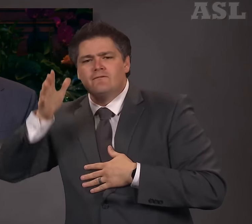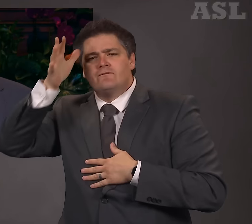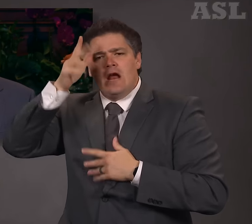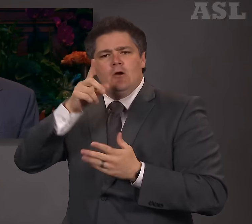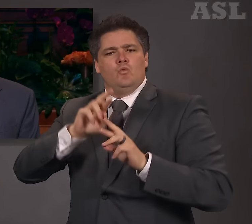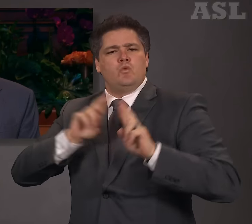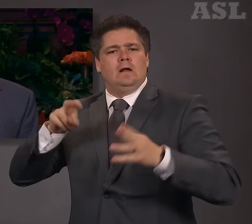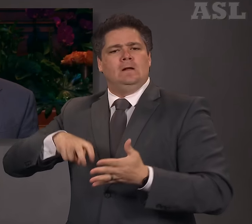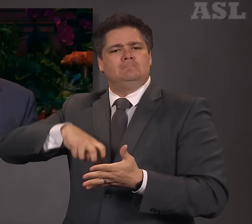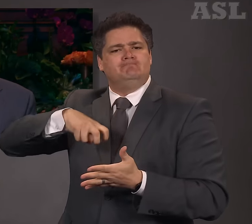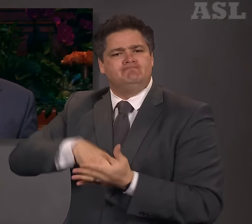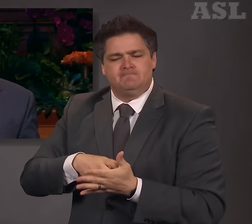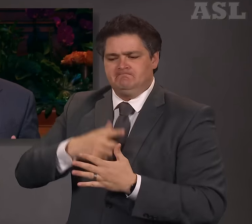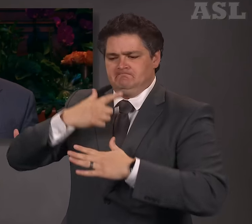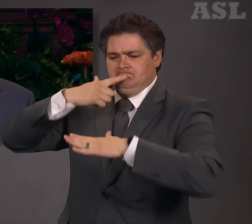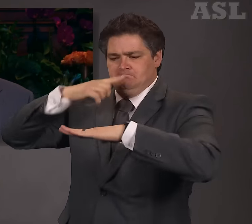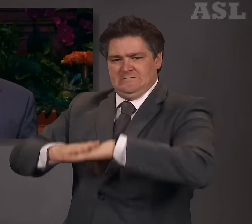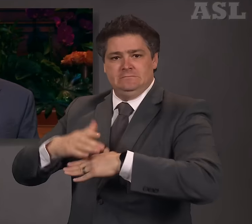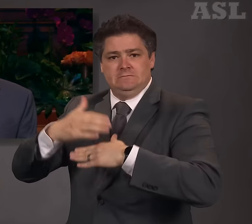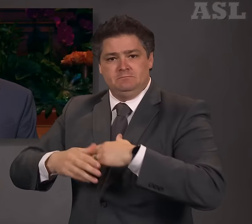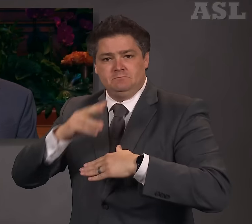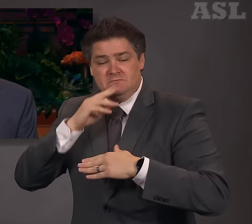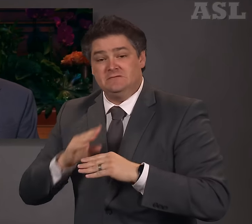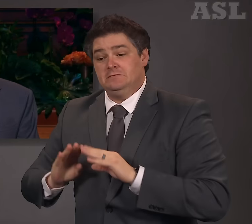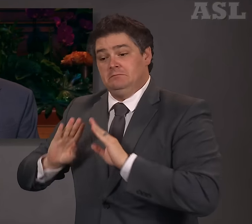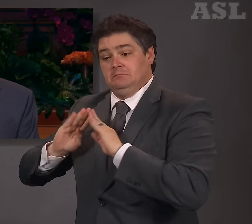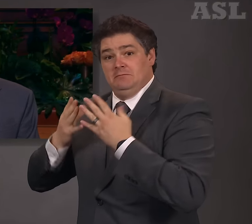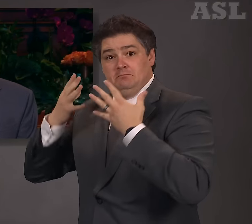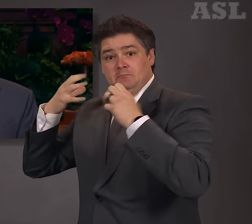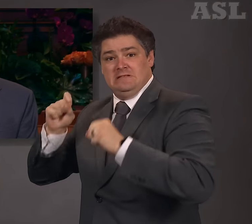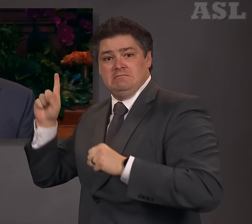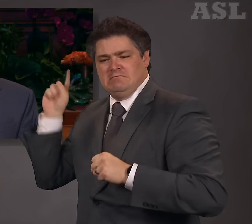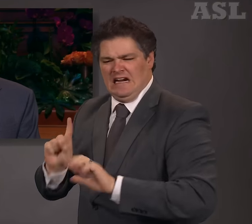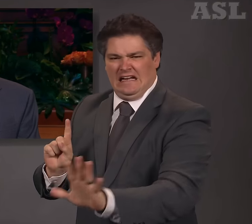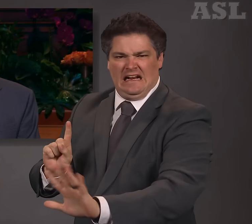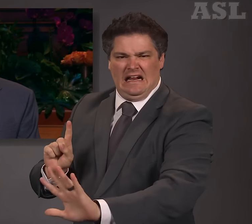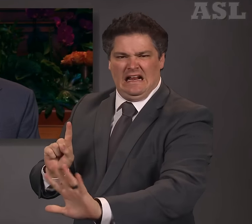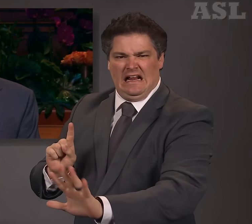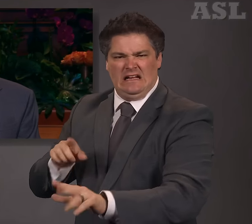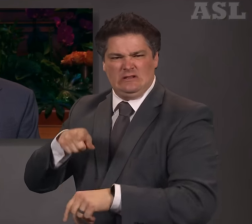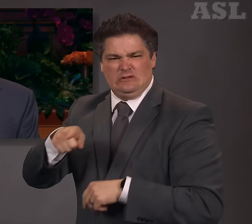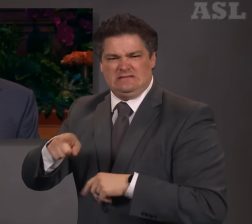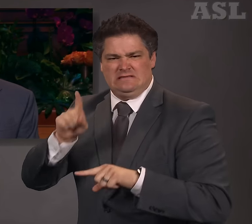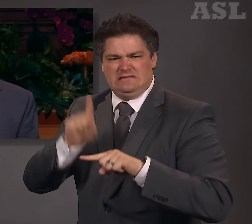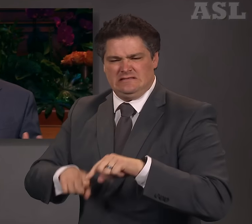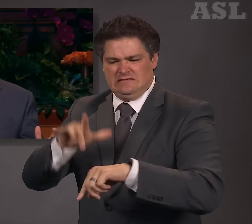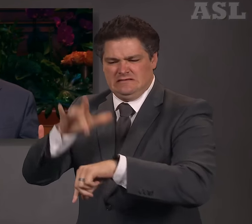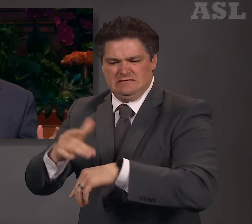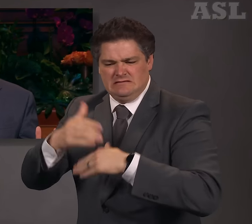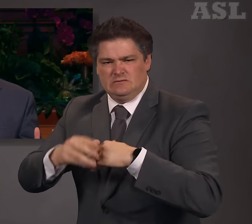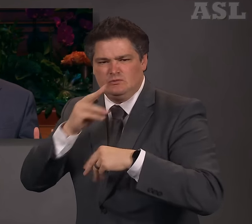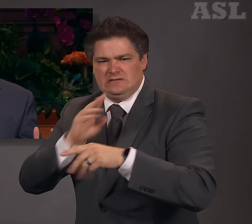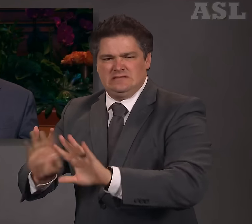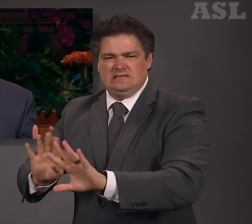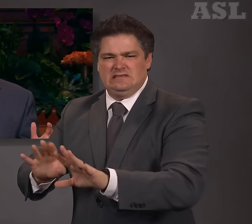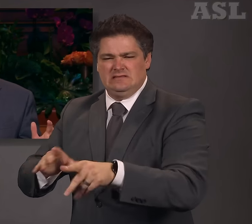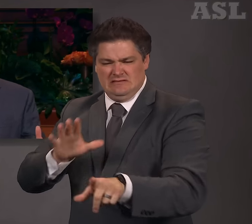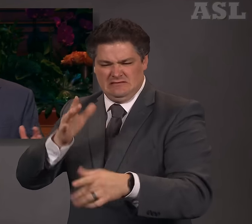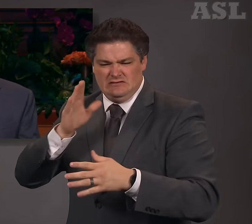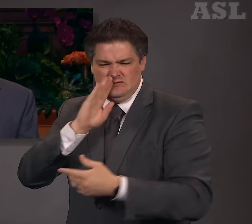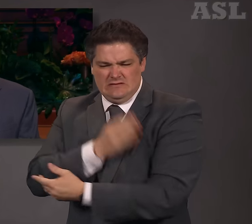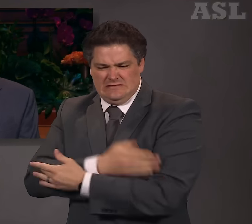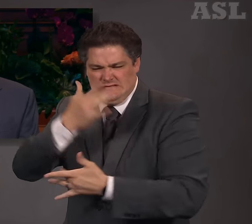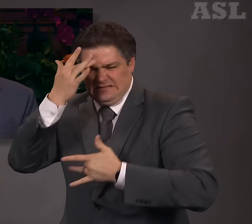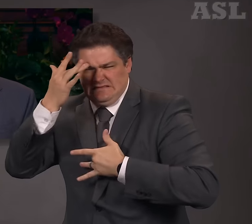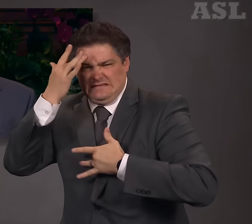branch president, suddenly realizing who was at the sacrament table, jumped up and cried, "Stop! You